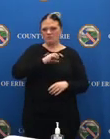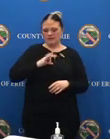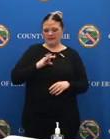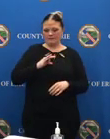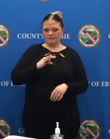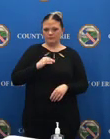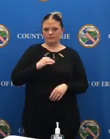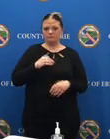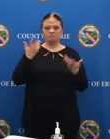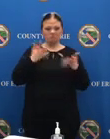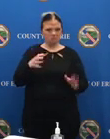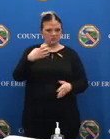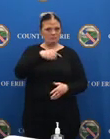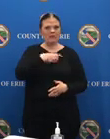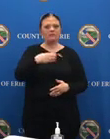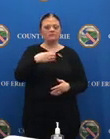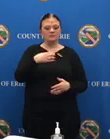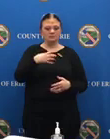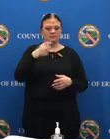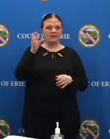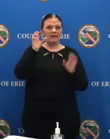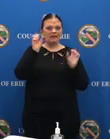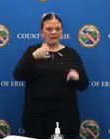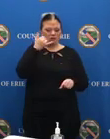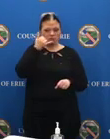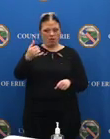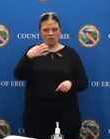There are complaints, a complaint line that can be